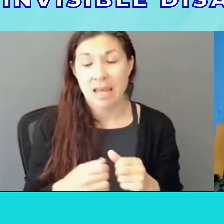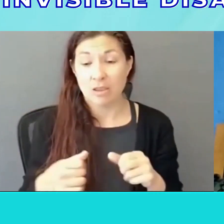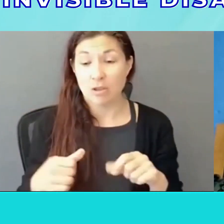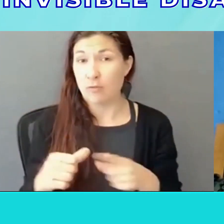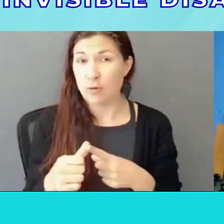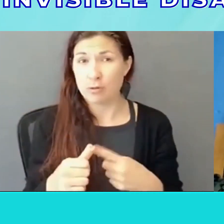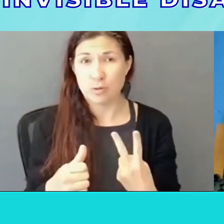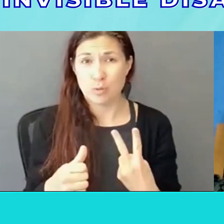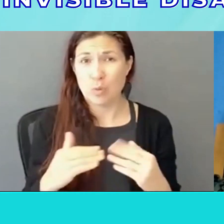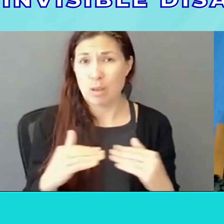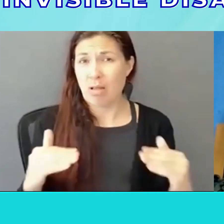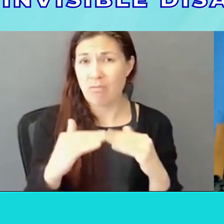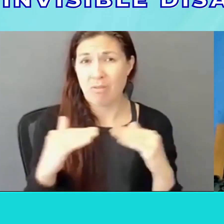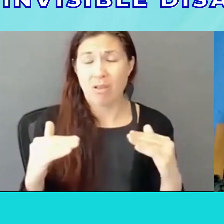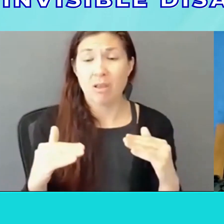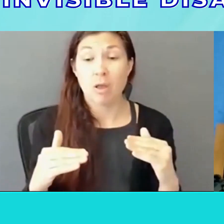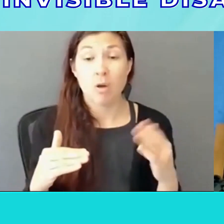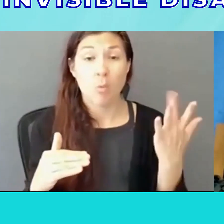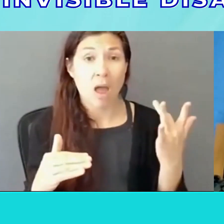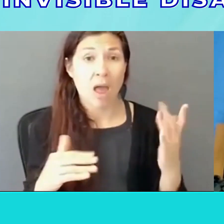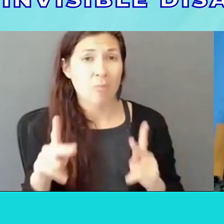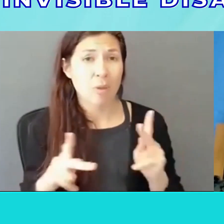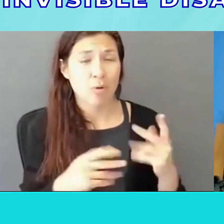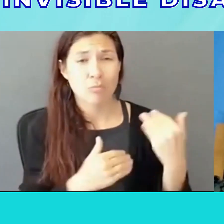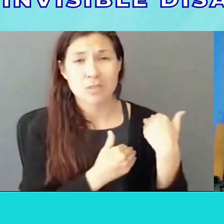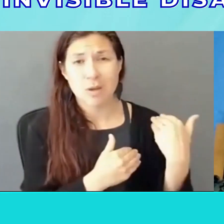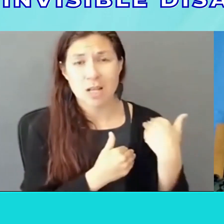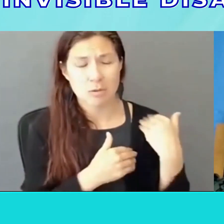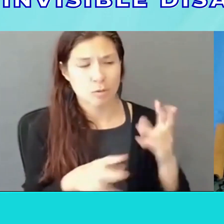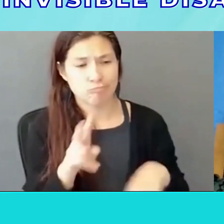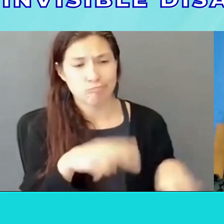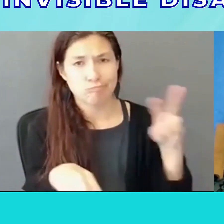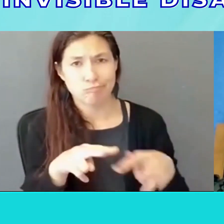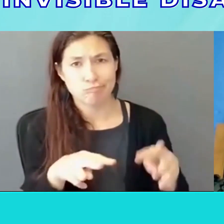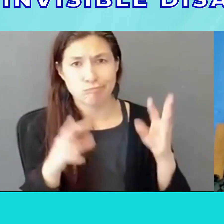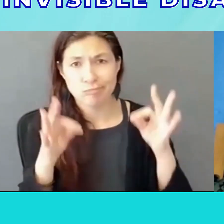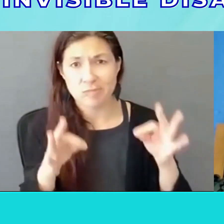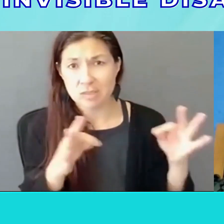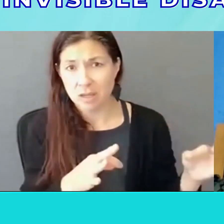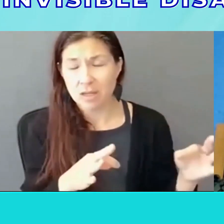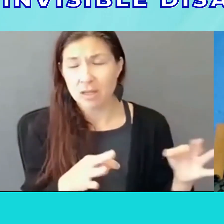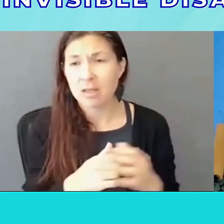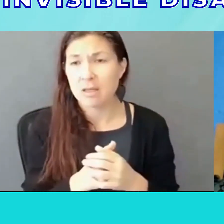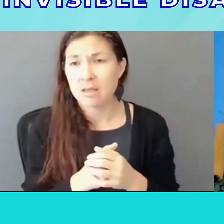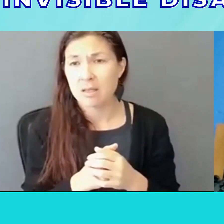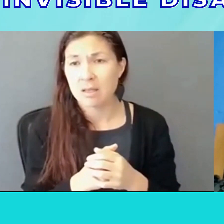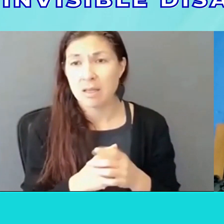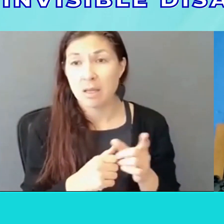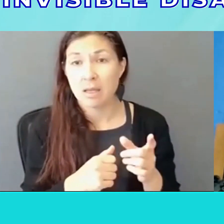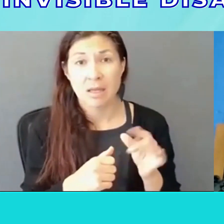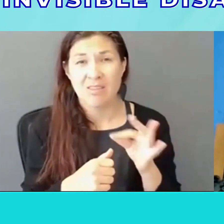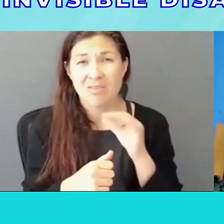POTS is very common, as you've heard after from our different presentations, and